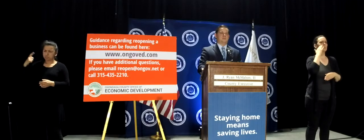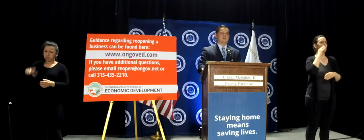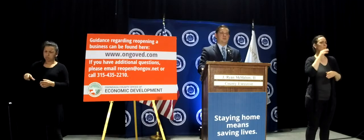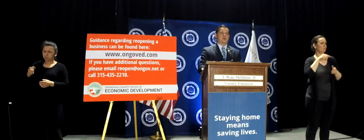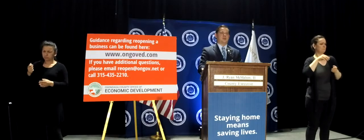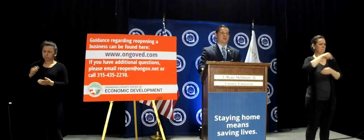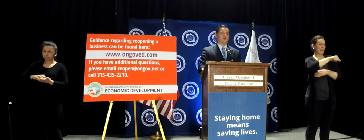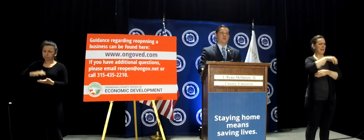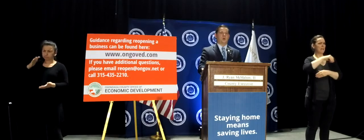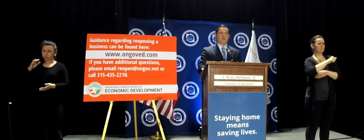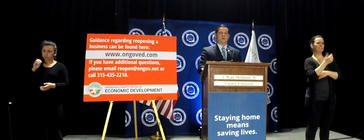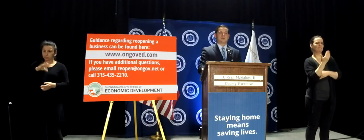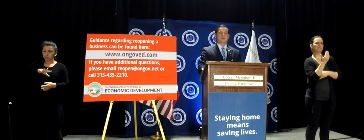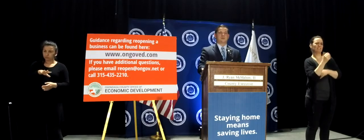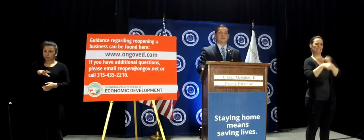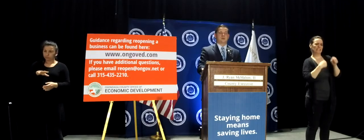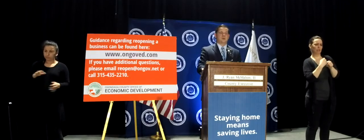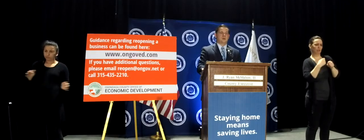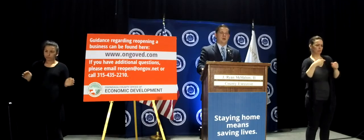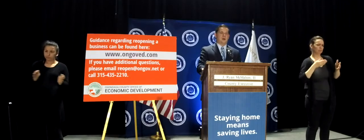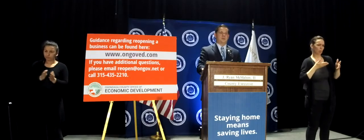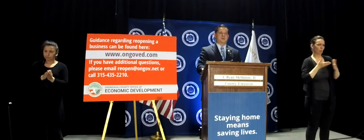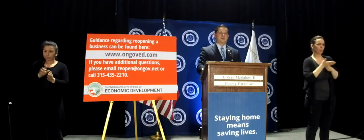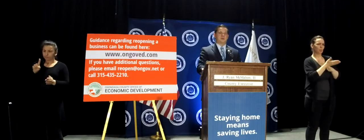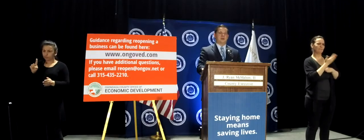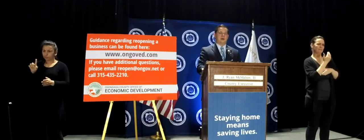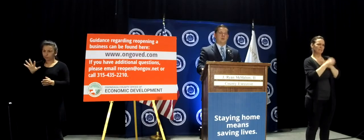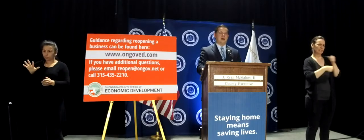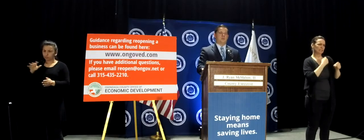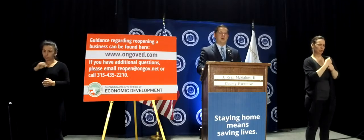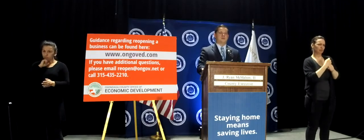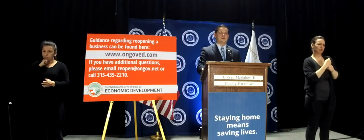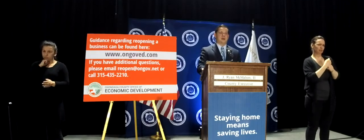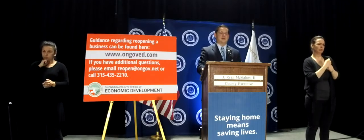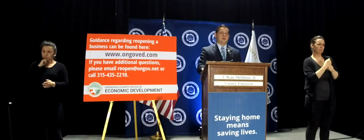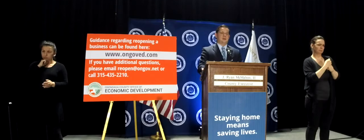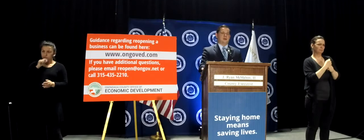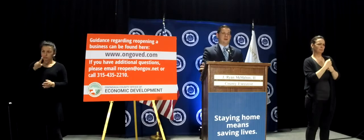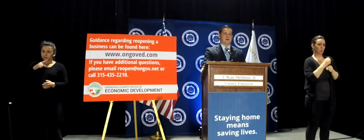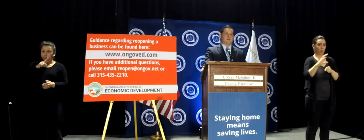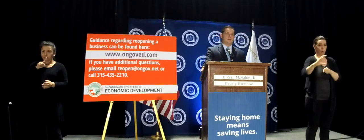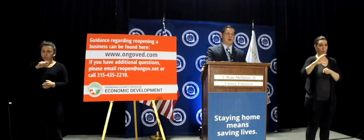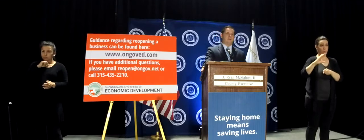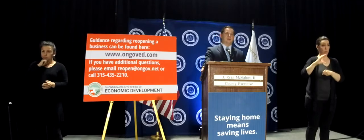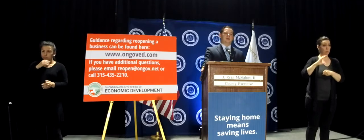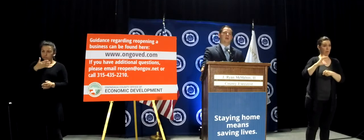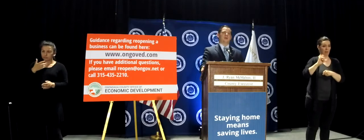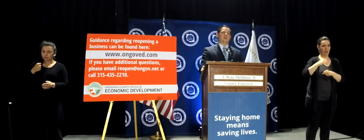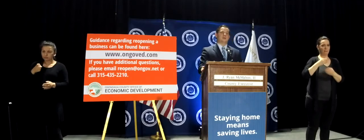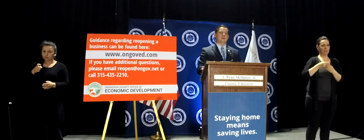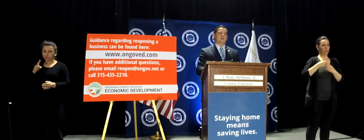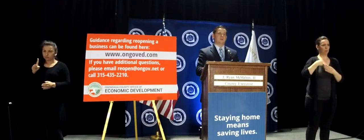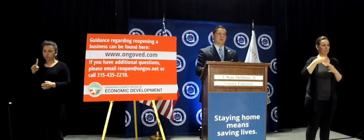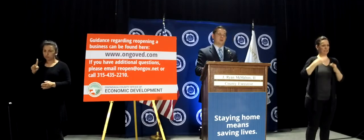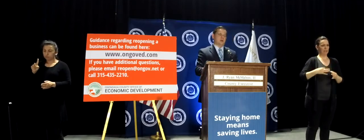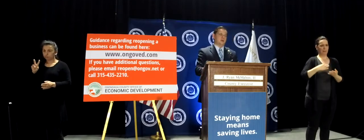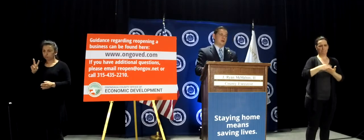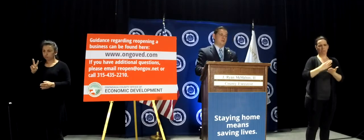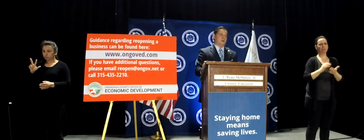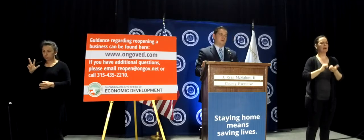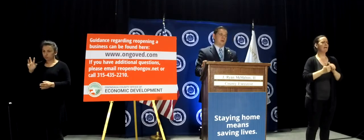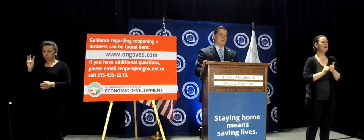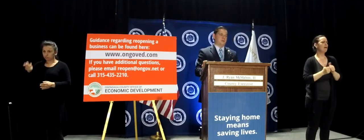only have discretion over what we receive. But certainly that will help offset. Every year